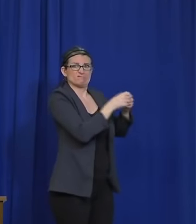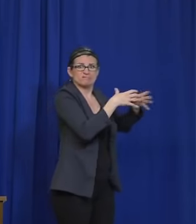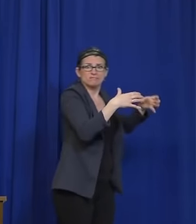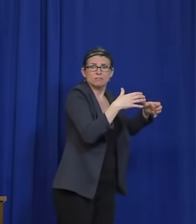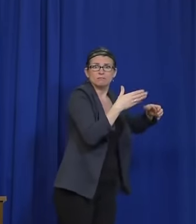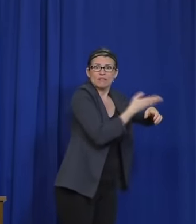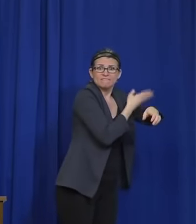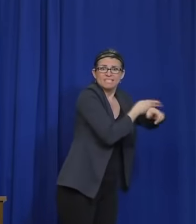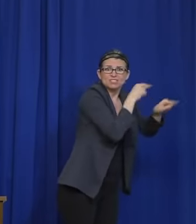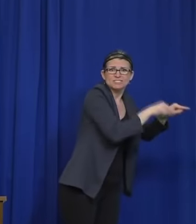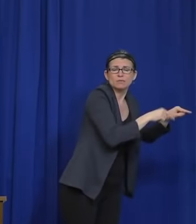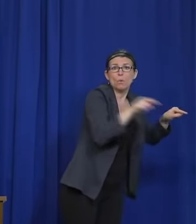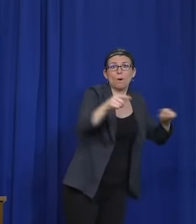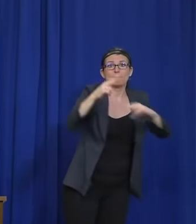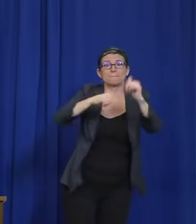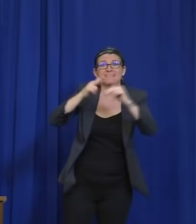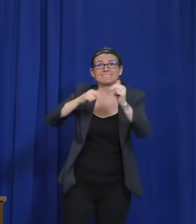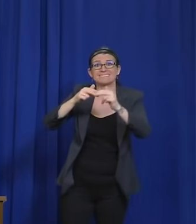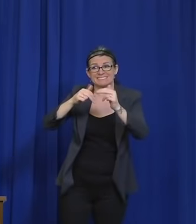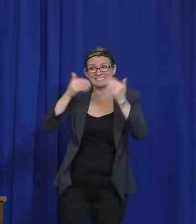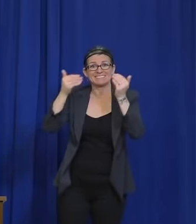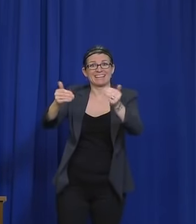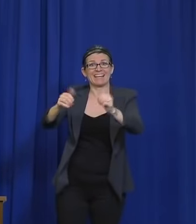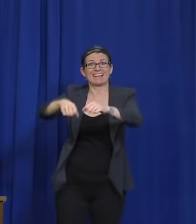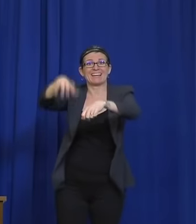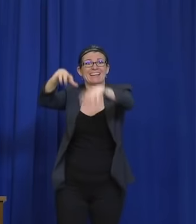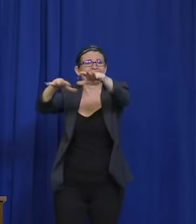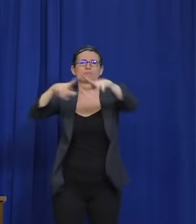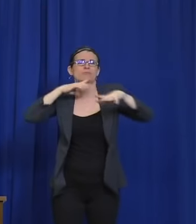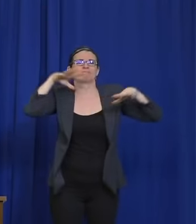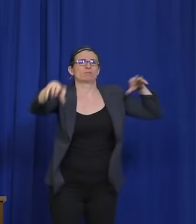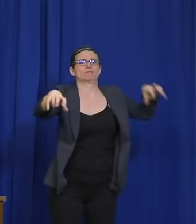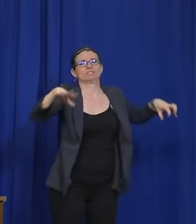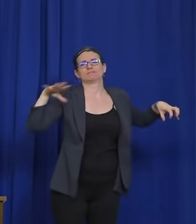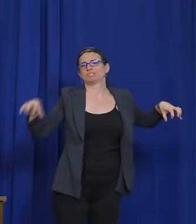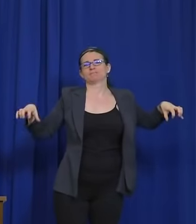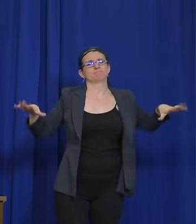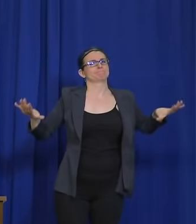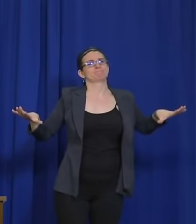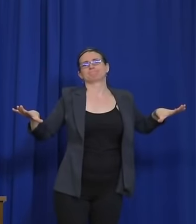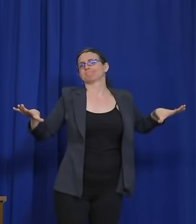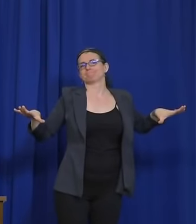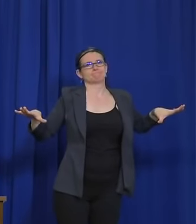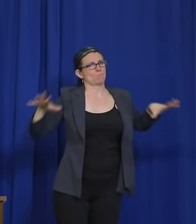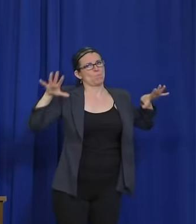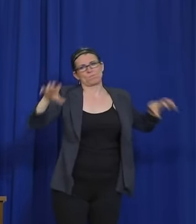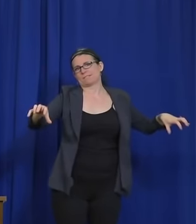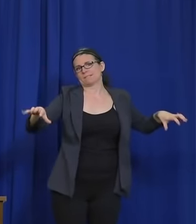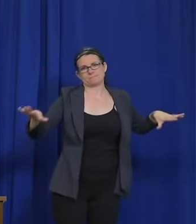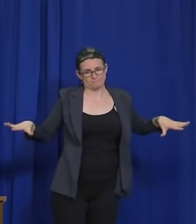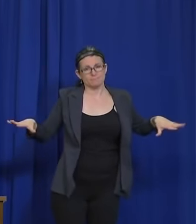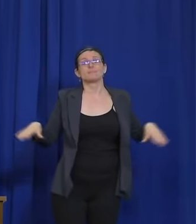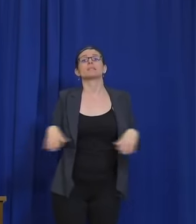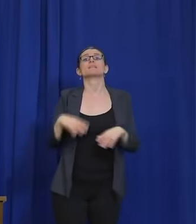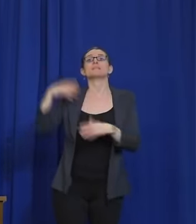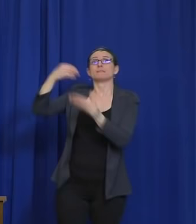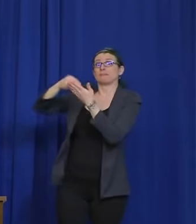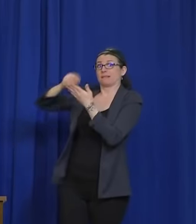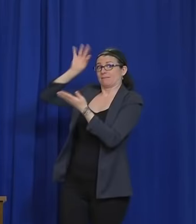fund. We have taken in federal funds and allocated them according to the budget.